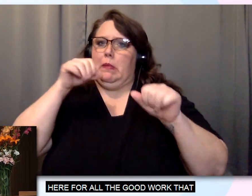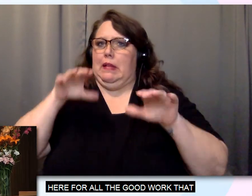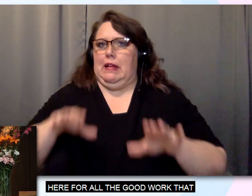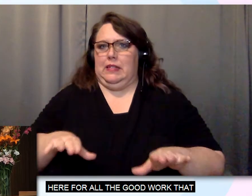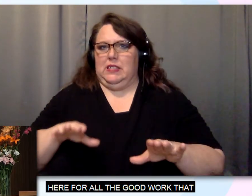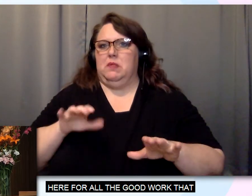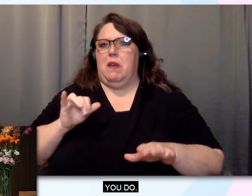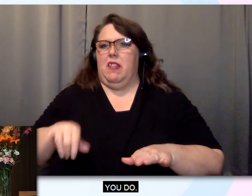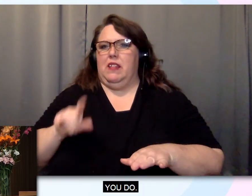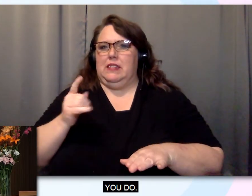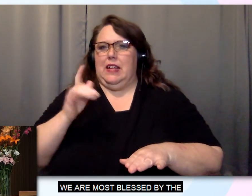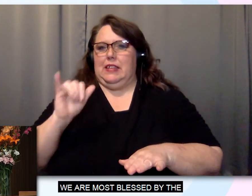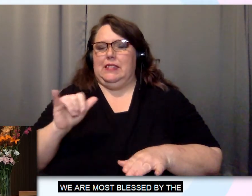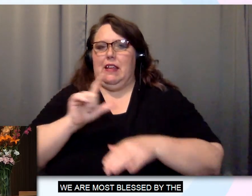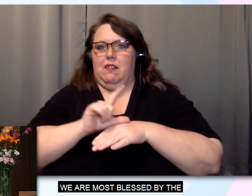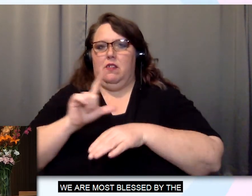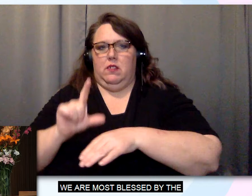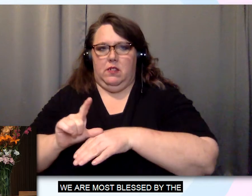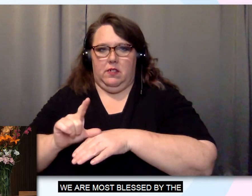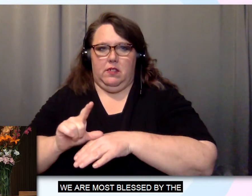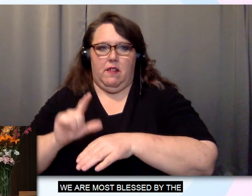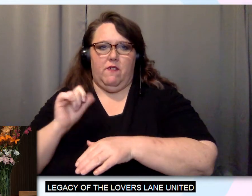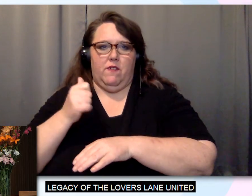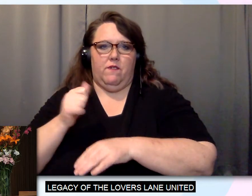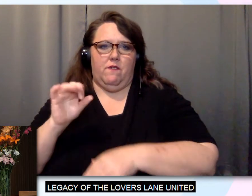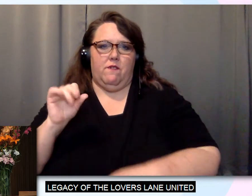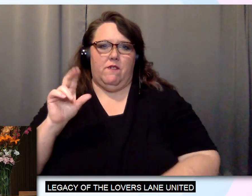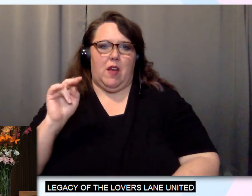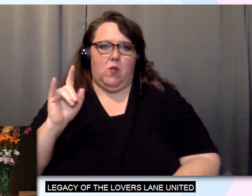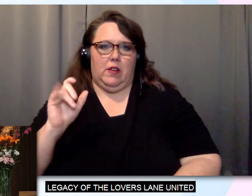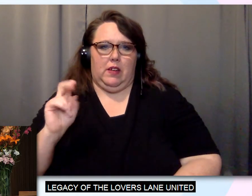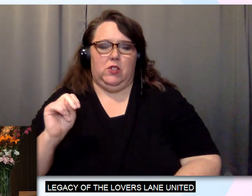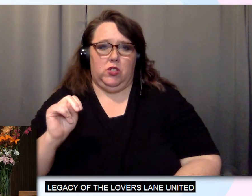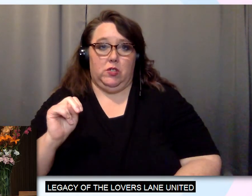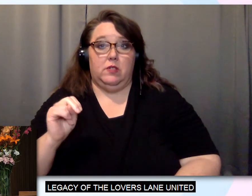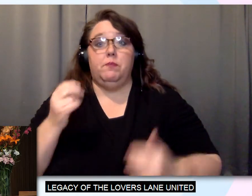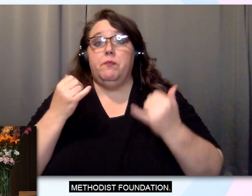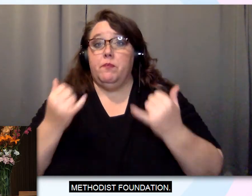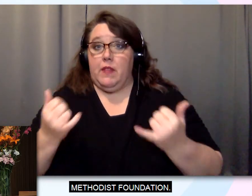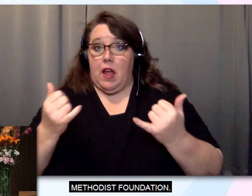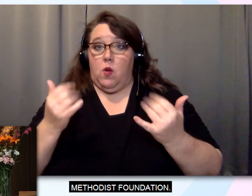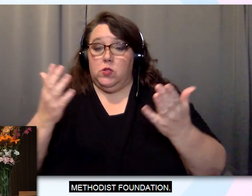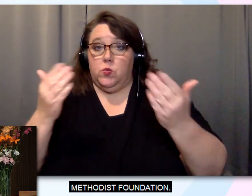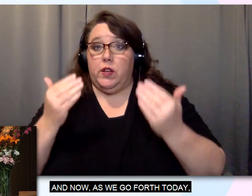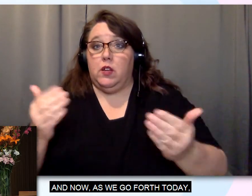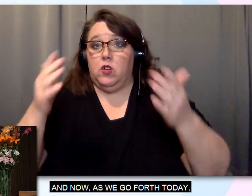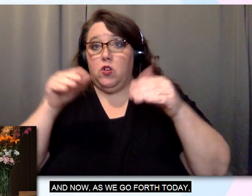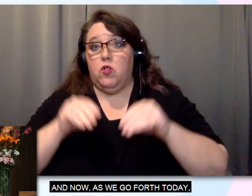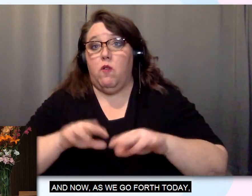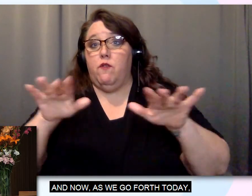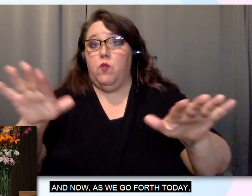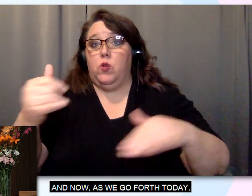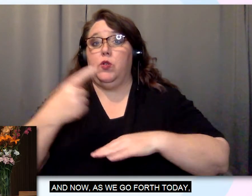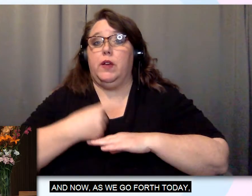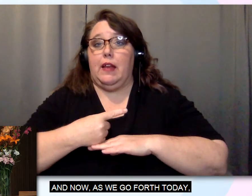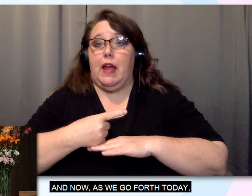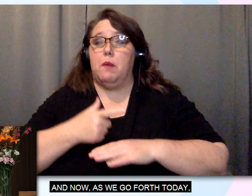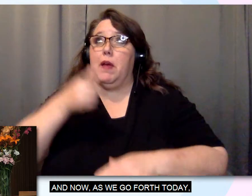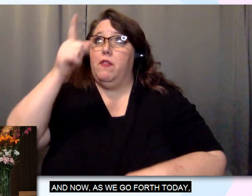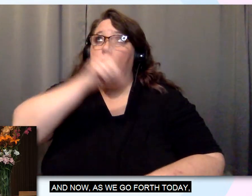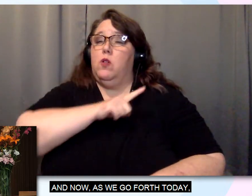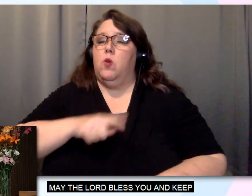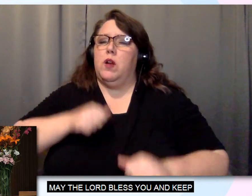are most blessed by this legacy of the Lovers Lane United Methodist Foundation. And now as we go forth